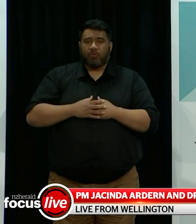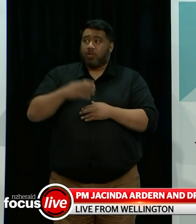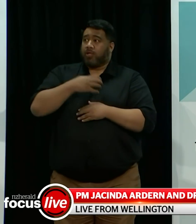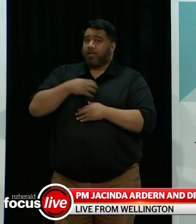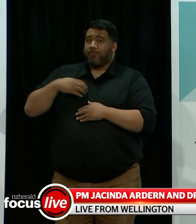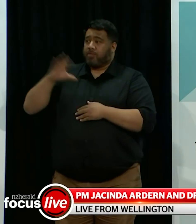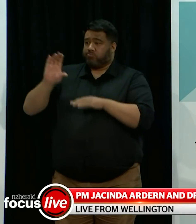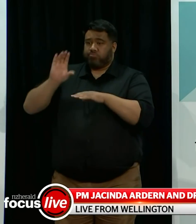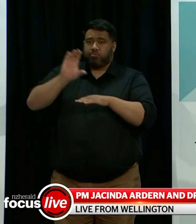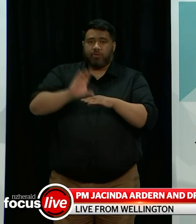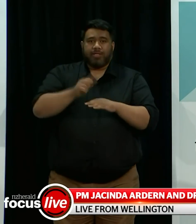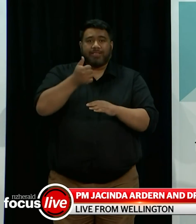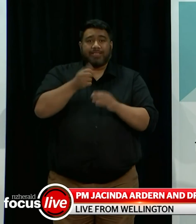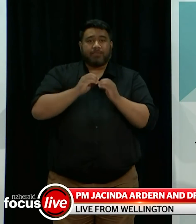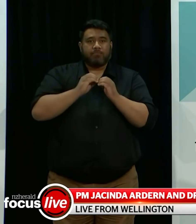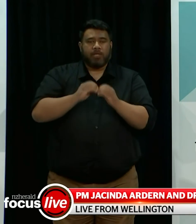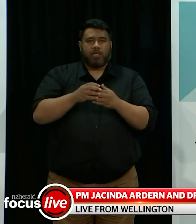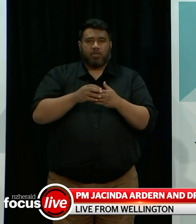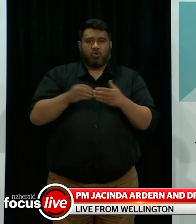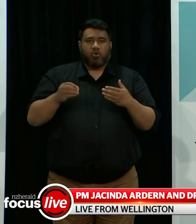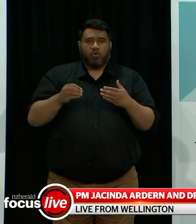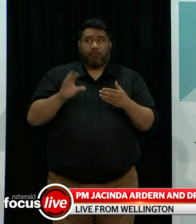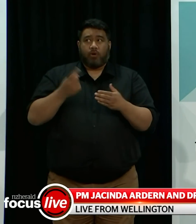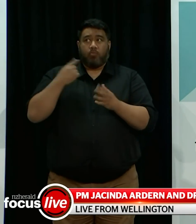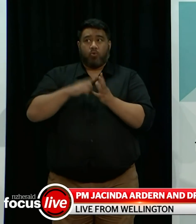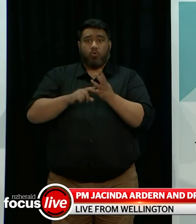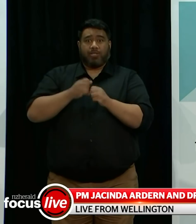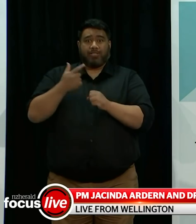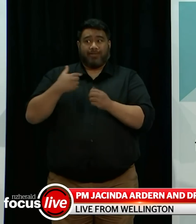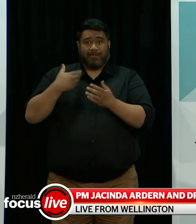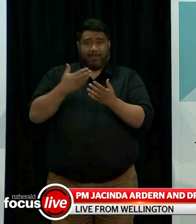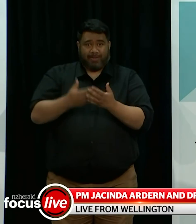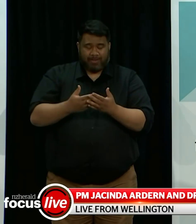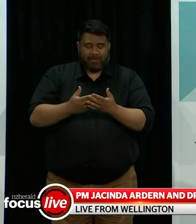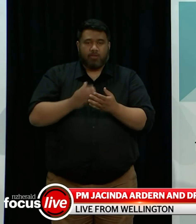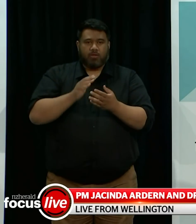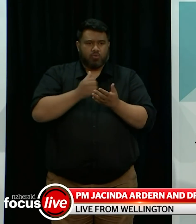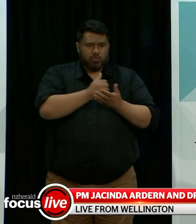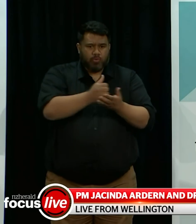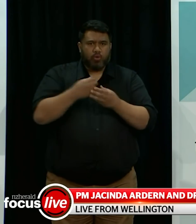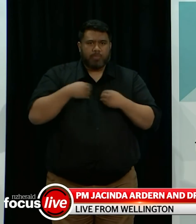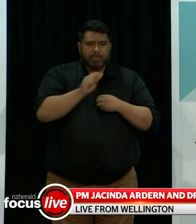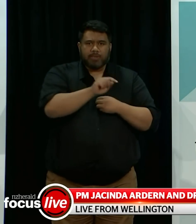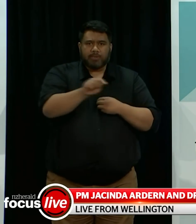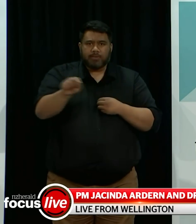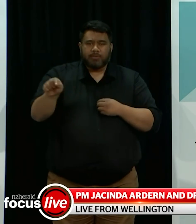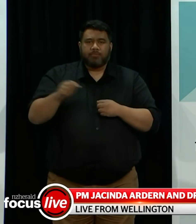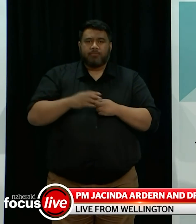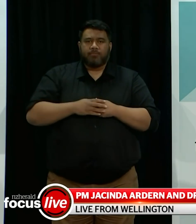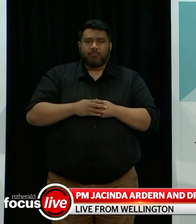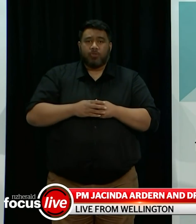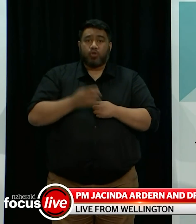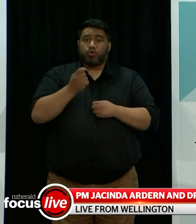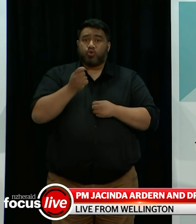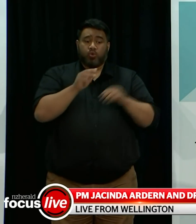of support to businesses since the 17th of August through the wage subsidy and resurgent support payments. As we move into the new traffic